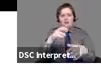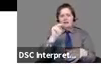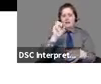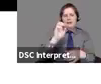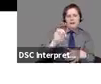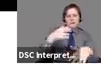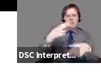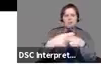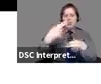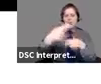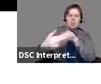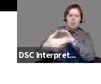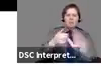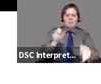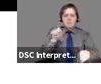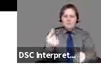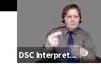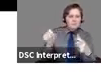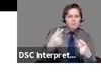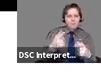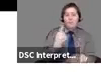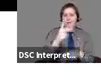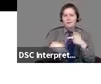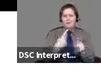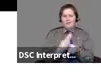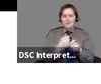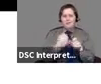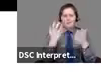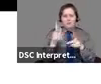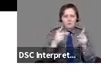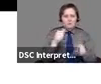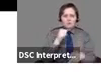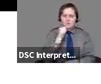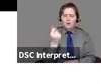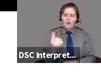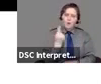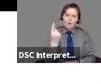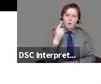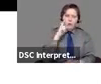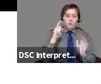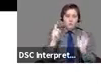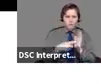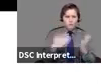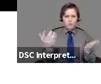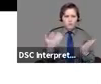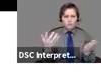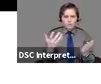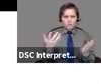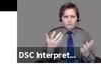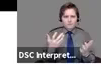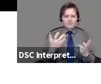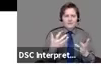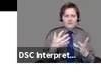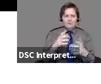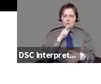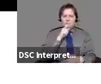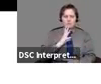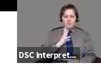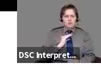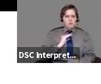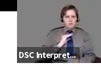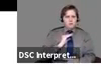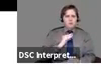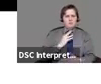one type of abuse that many people do not always recognize that is very demeaning is that